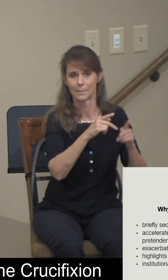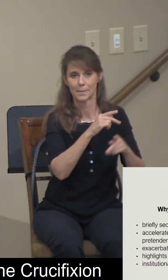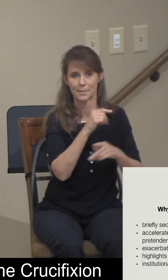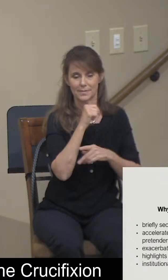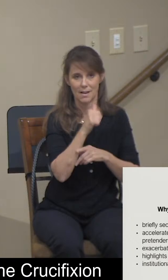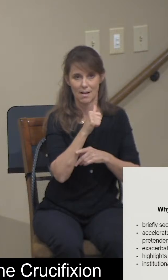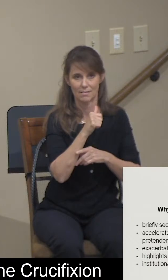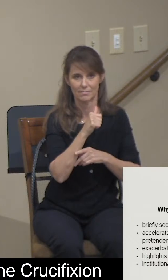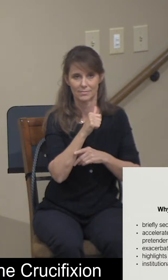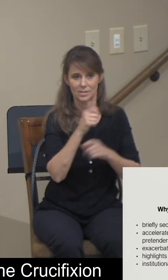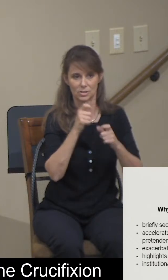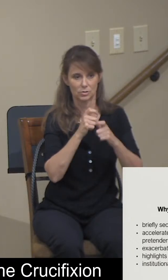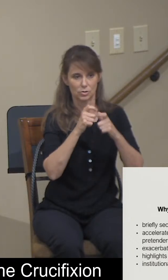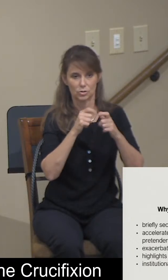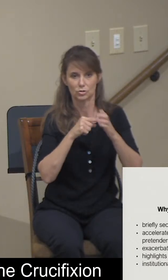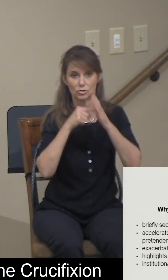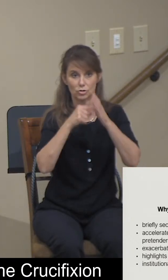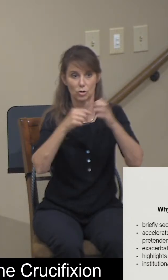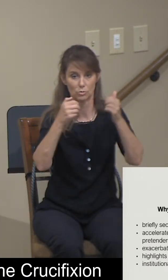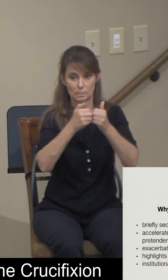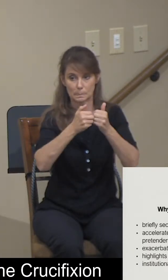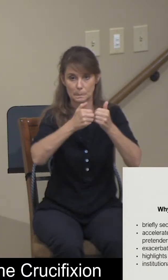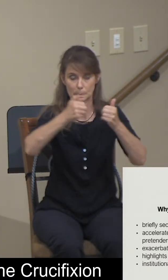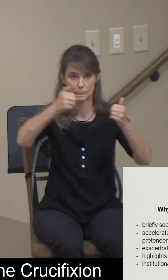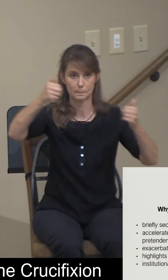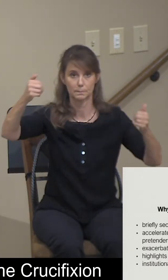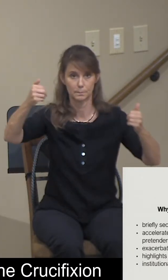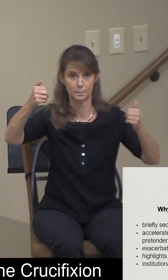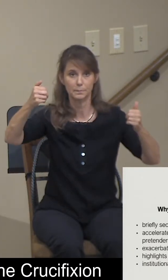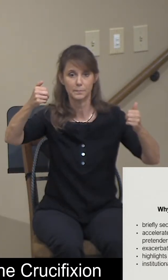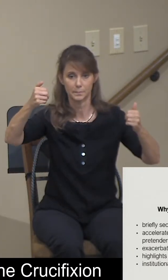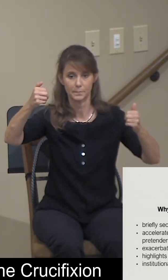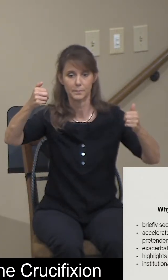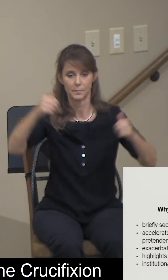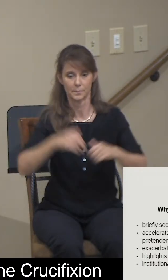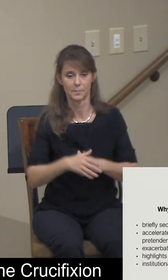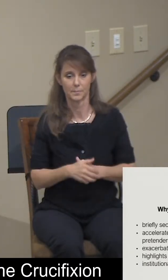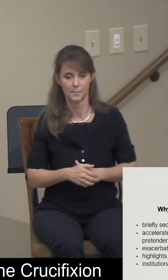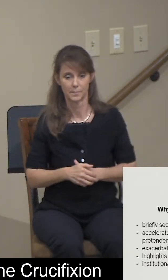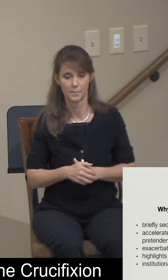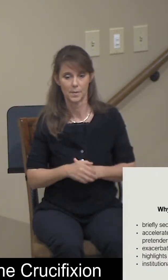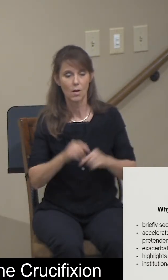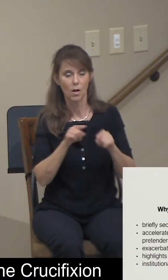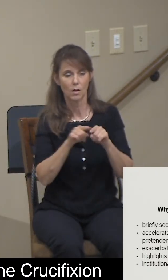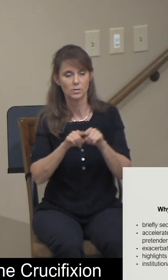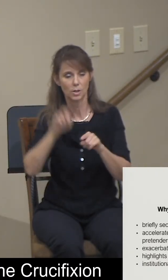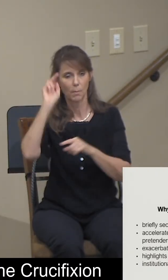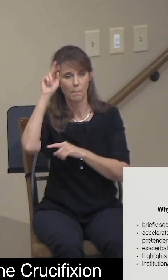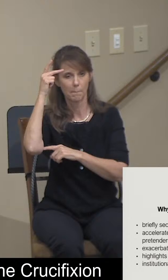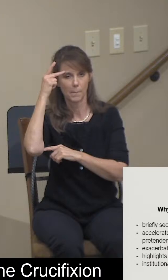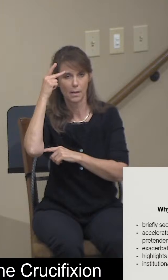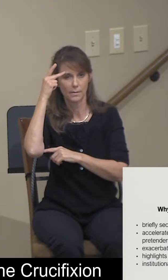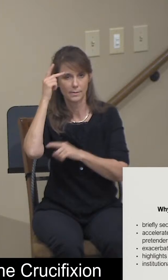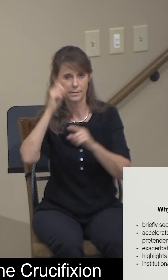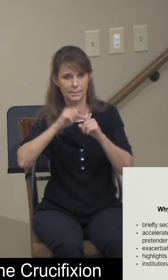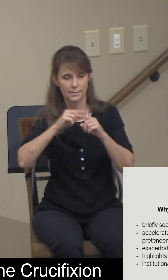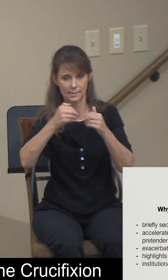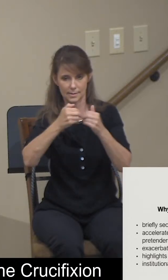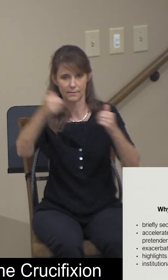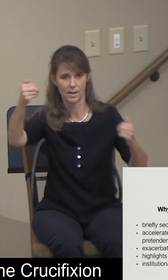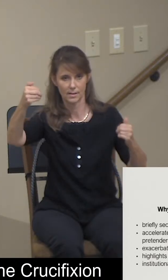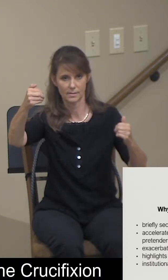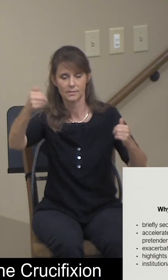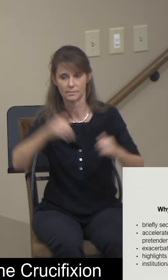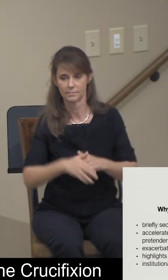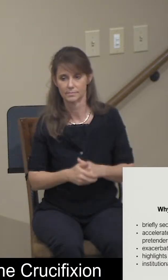it institutionalizes political factions, as mentioned. Now, against the threat of assimilation and the support of